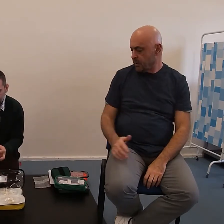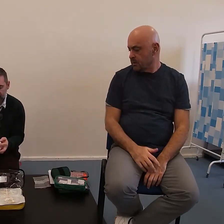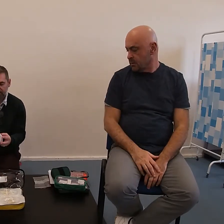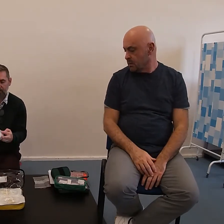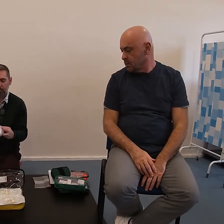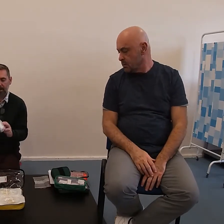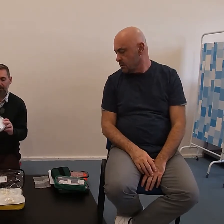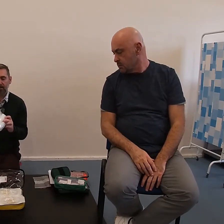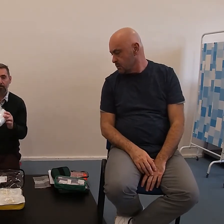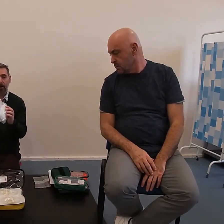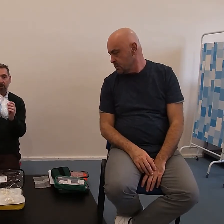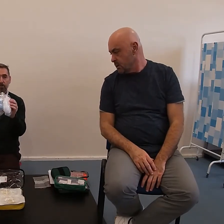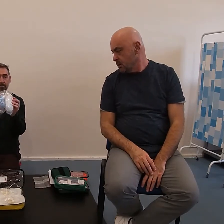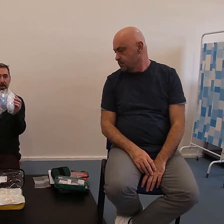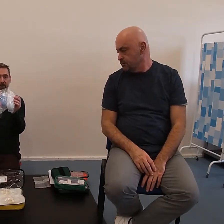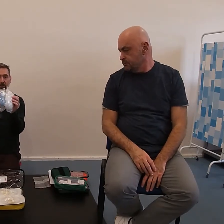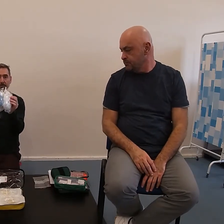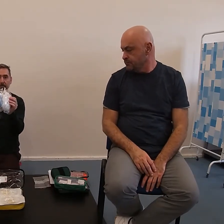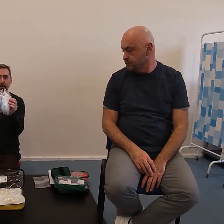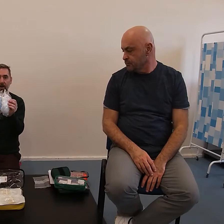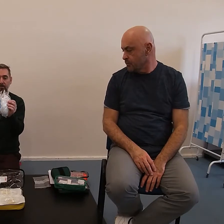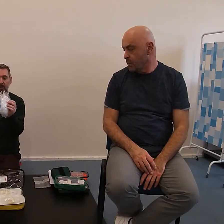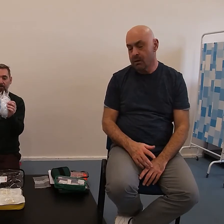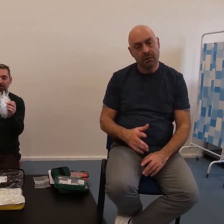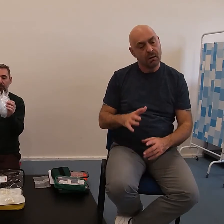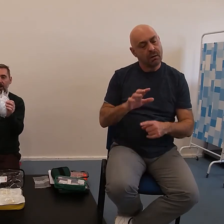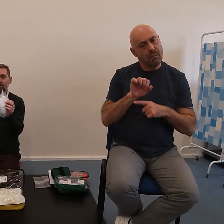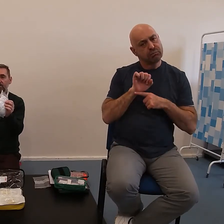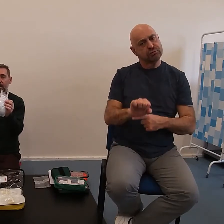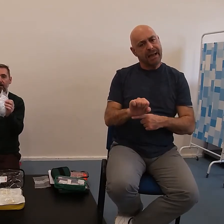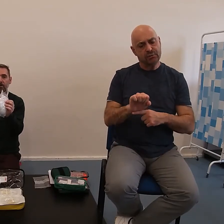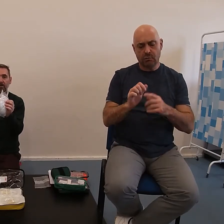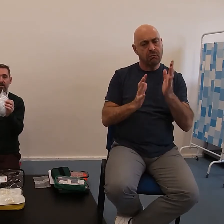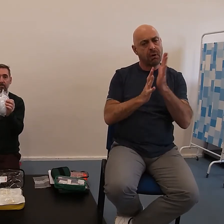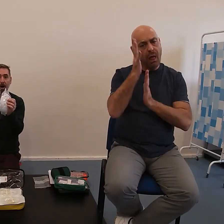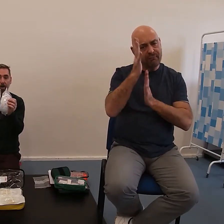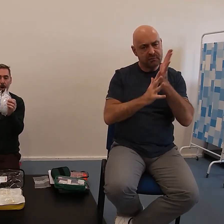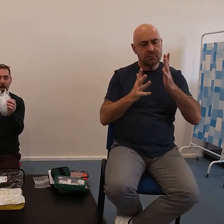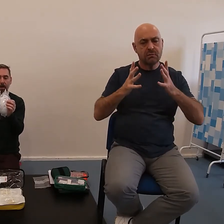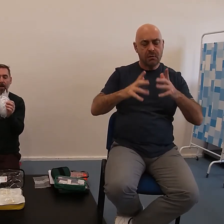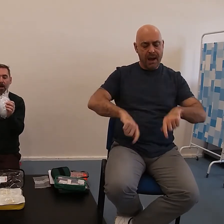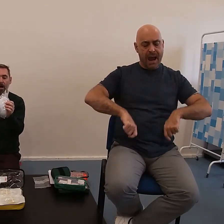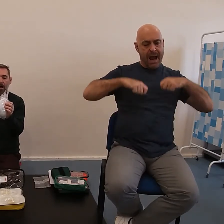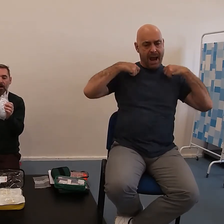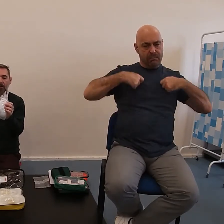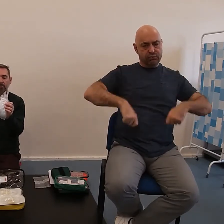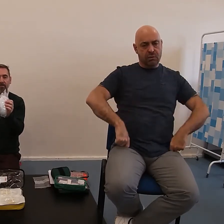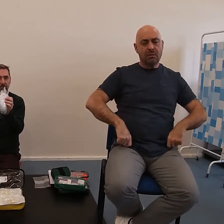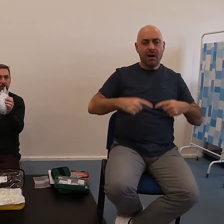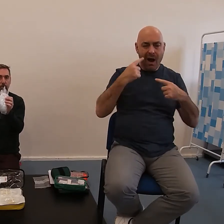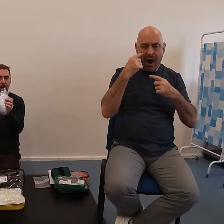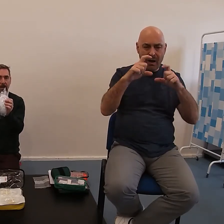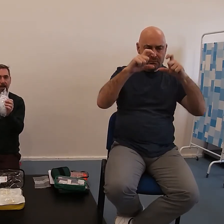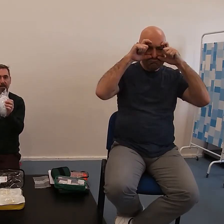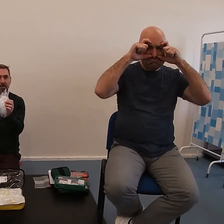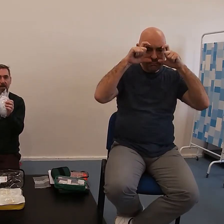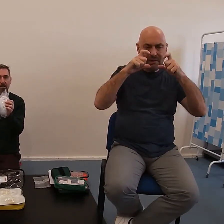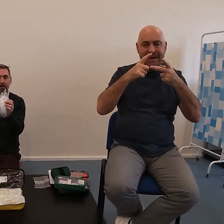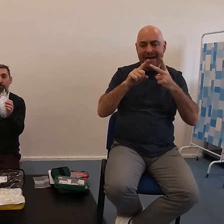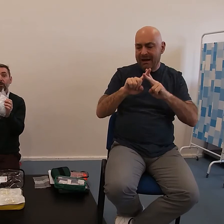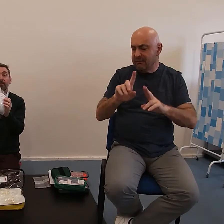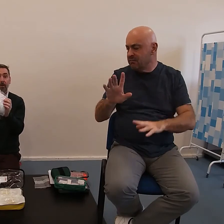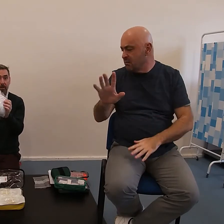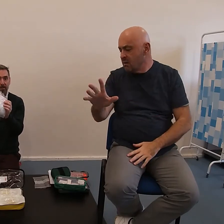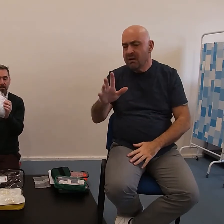So, first of all, we have some personal protection. So you've got some gloves, some apron and some eyewear. Something to wear in case